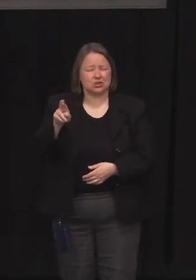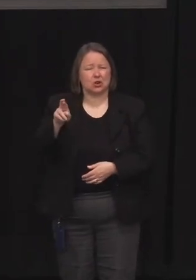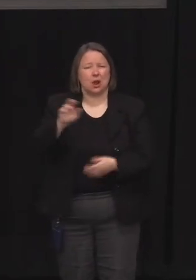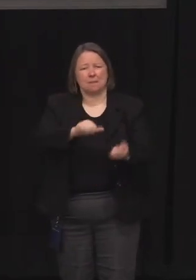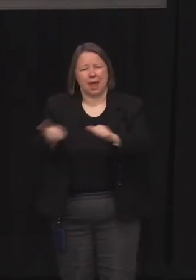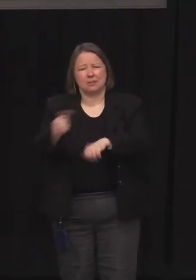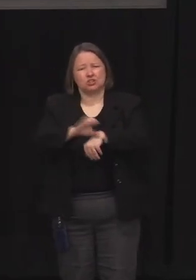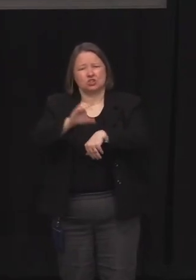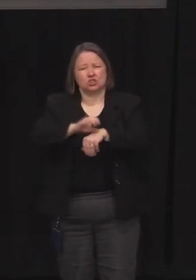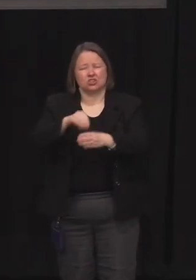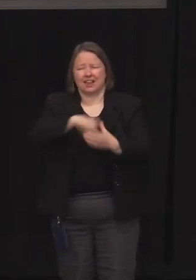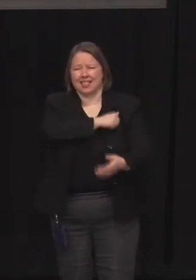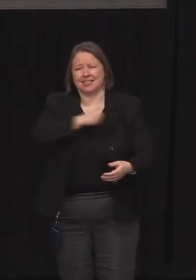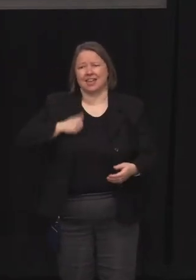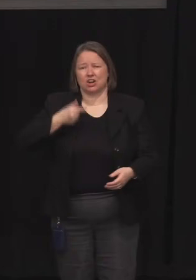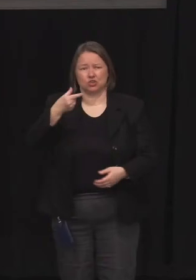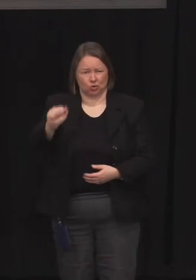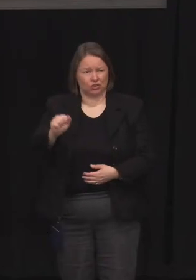of Atlanta, Georgia?